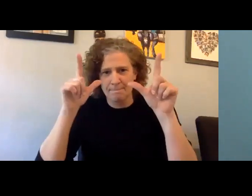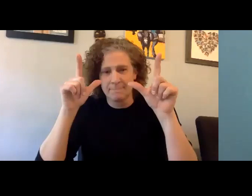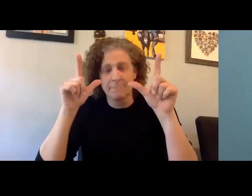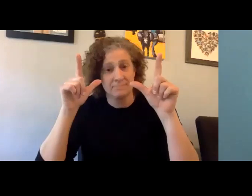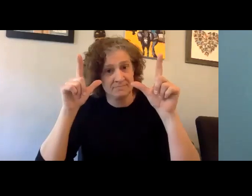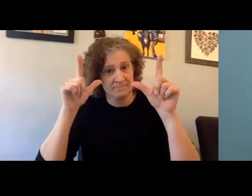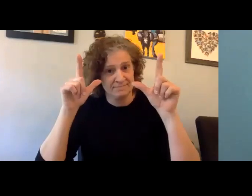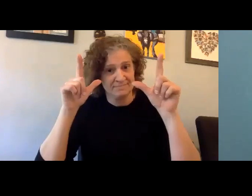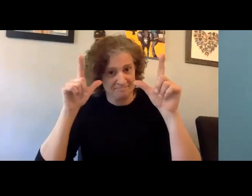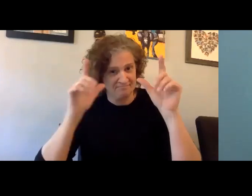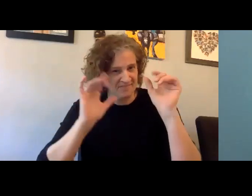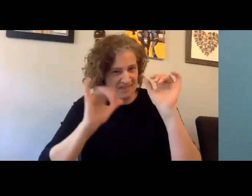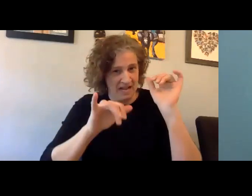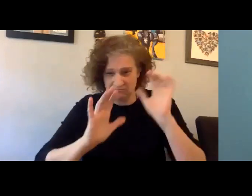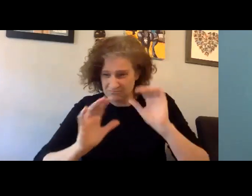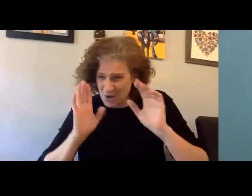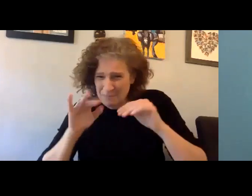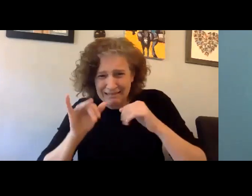get up.